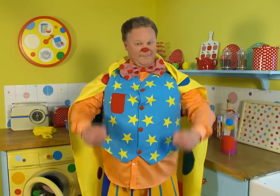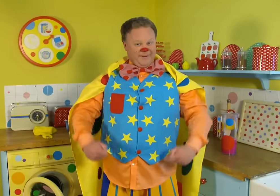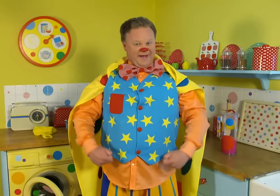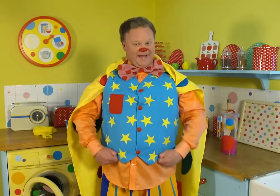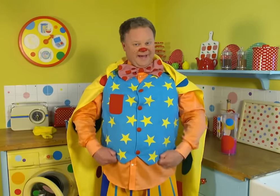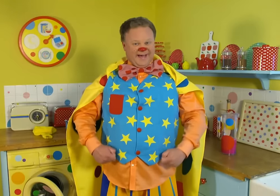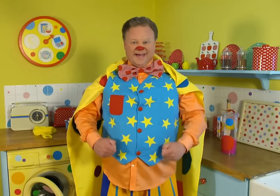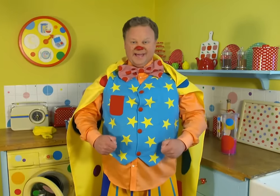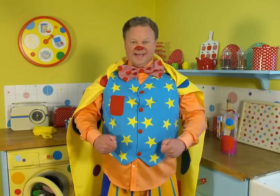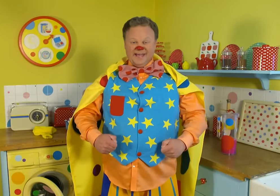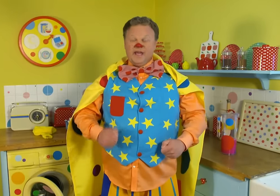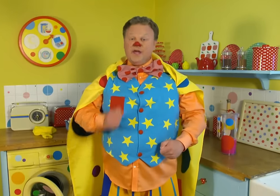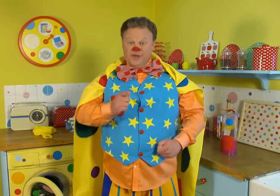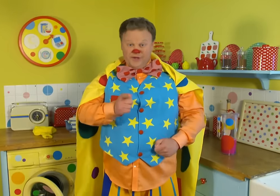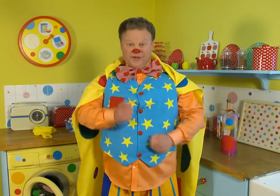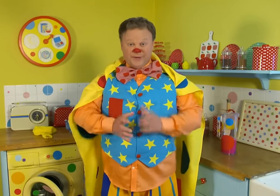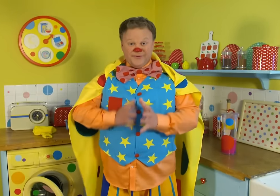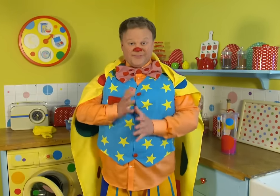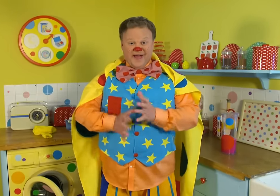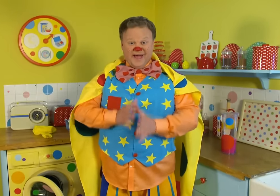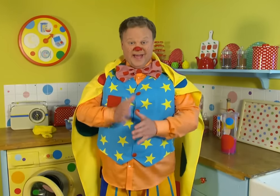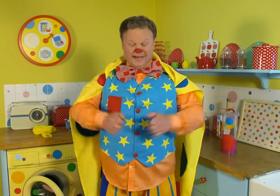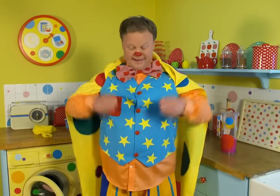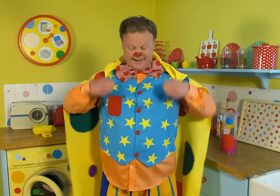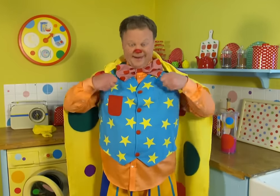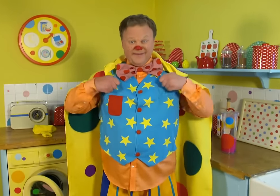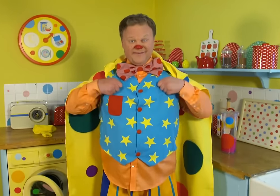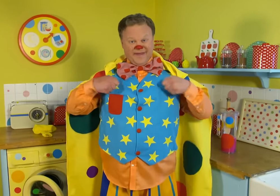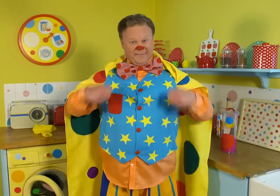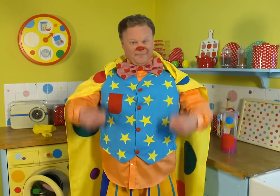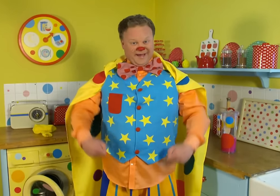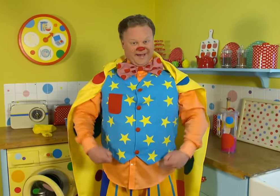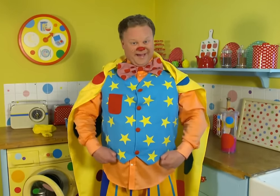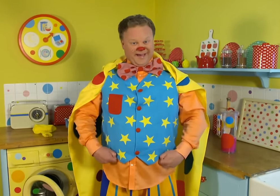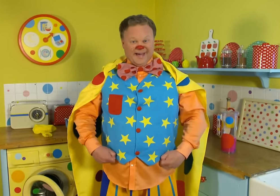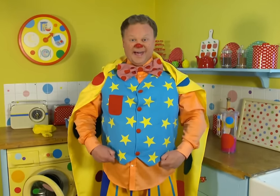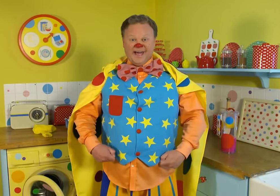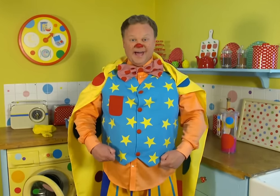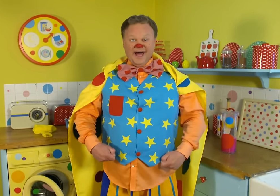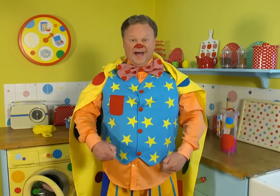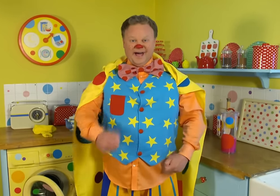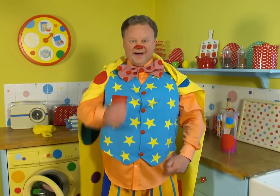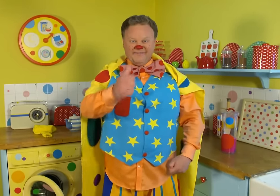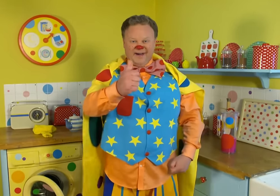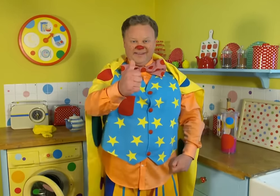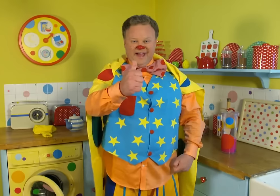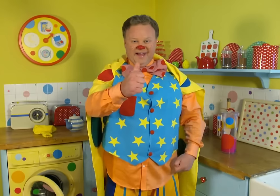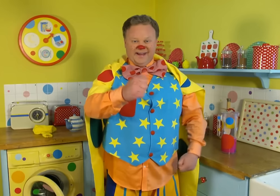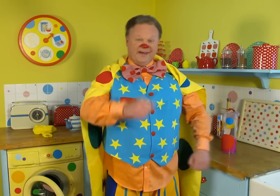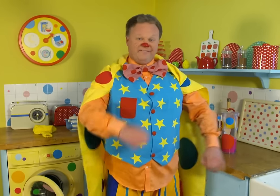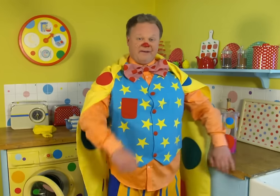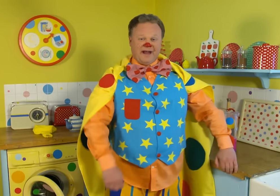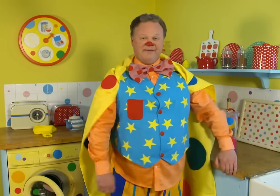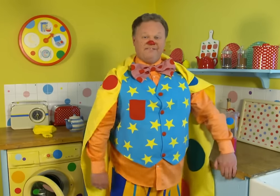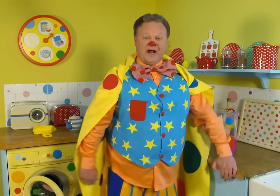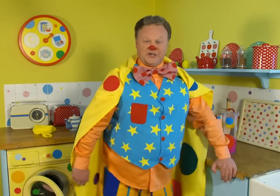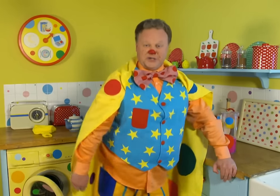Jumper! You sign! Jumper! Well done! Very